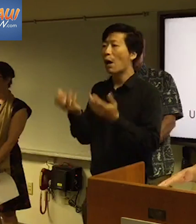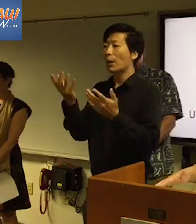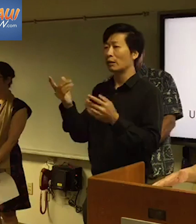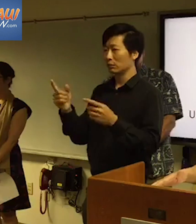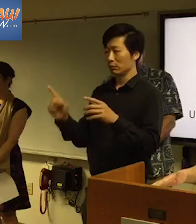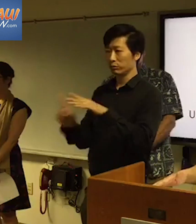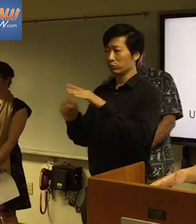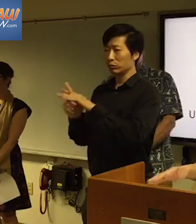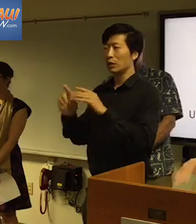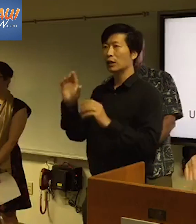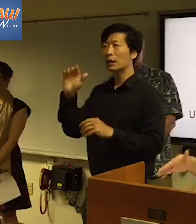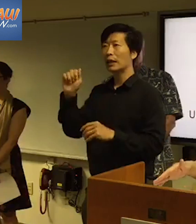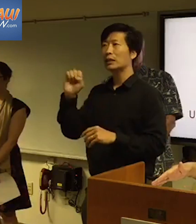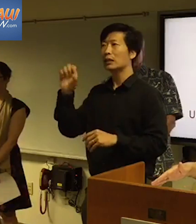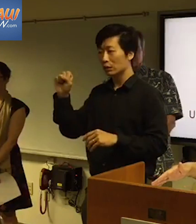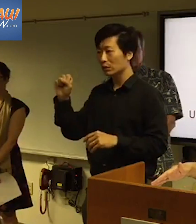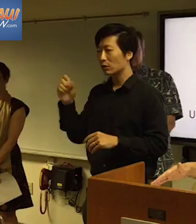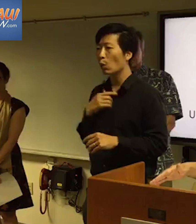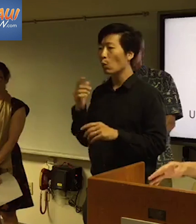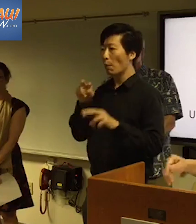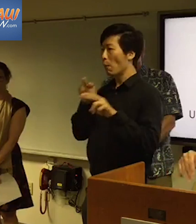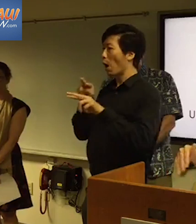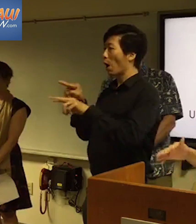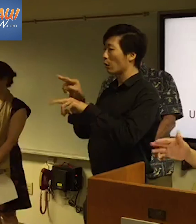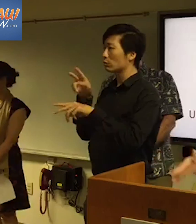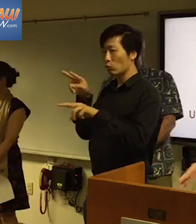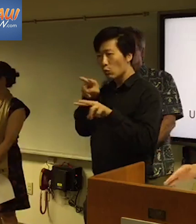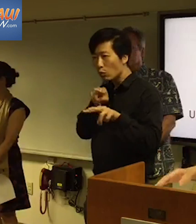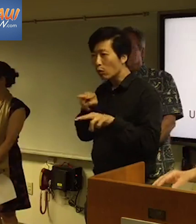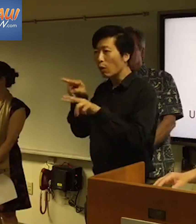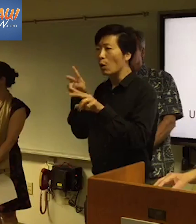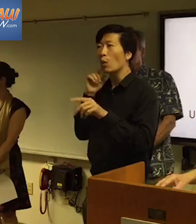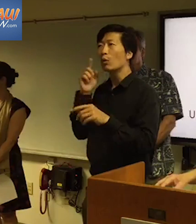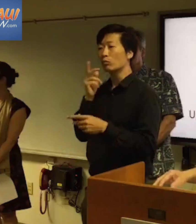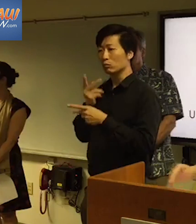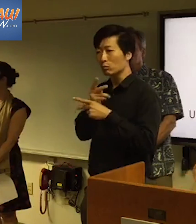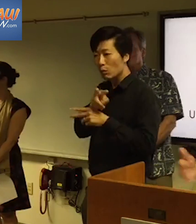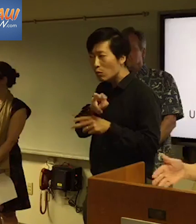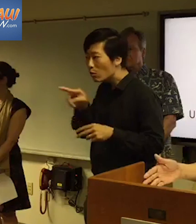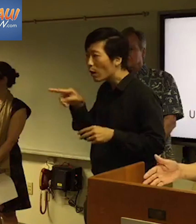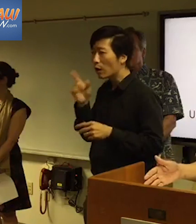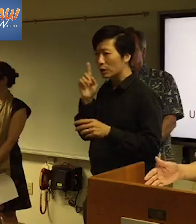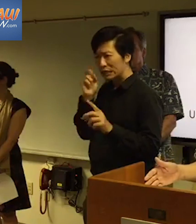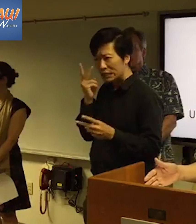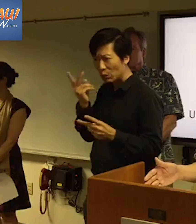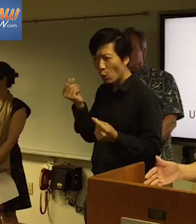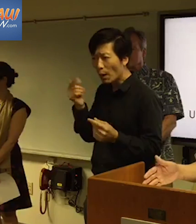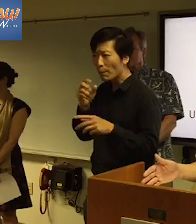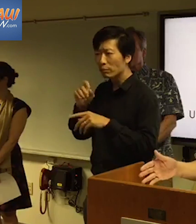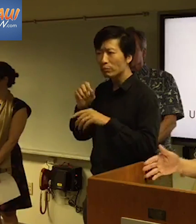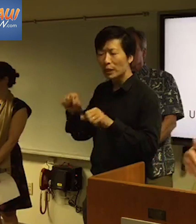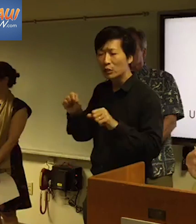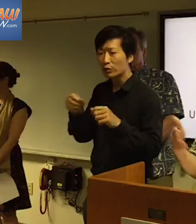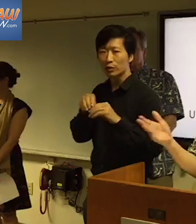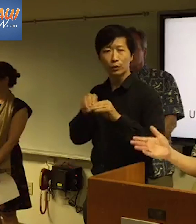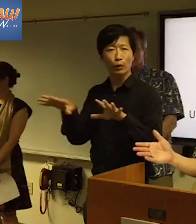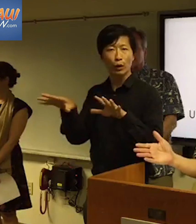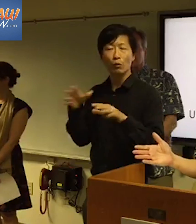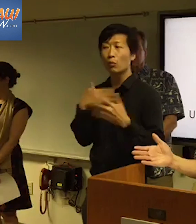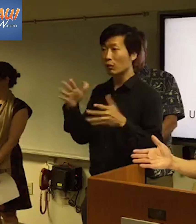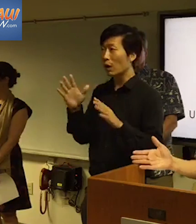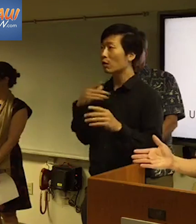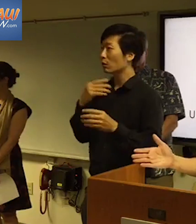know as soon as we got word that this ship did have individuals on it that were